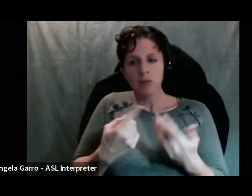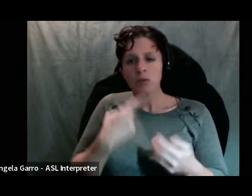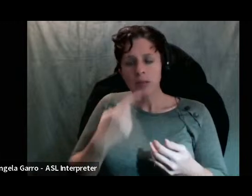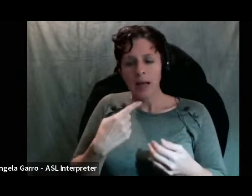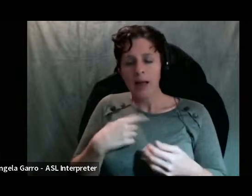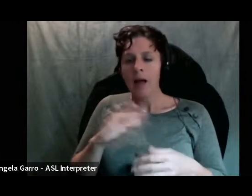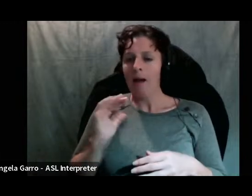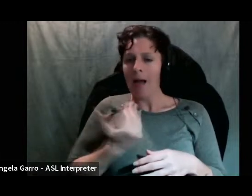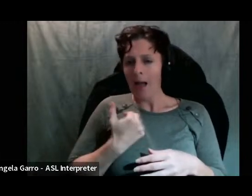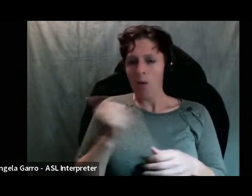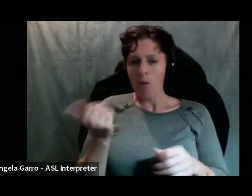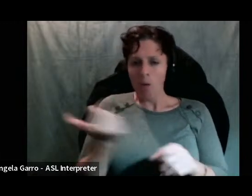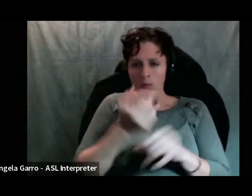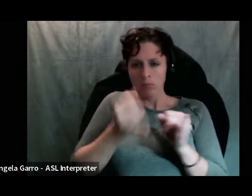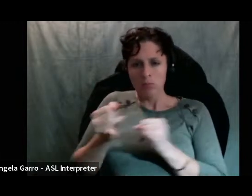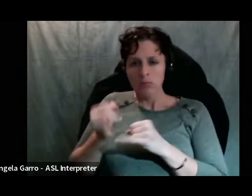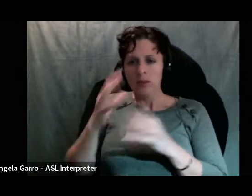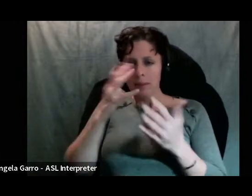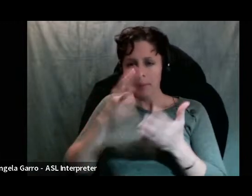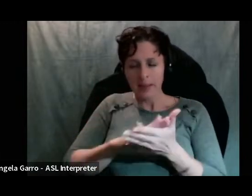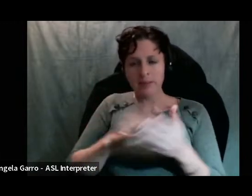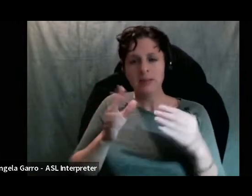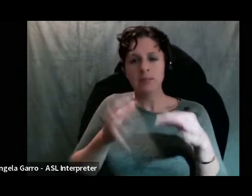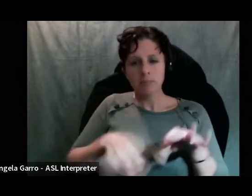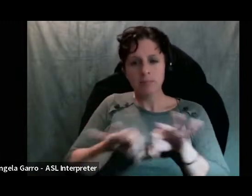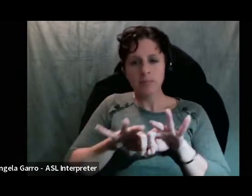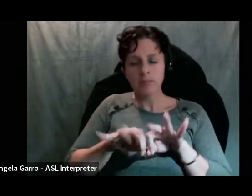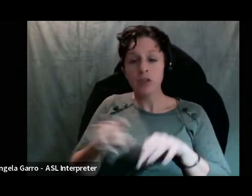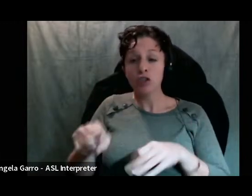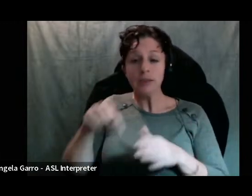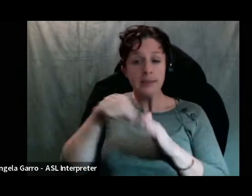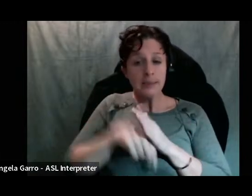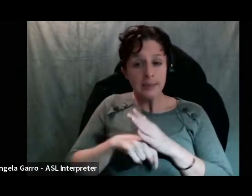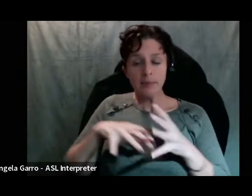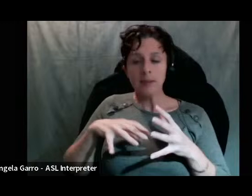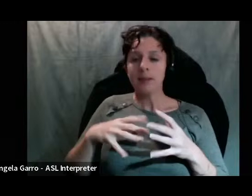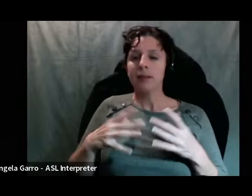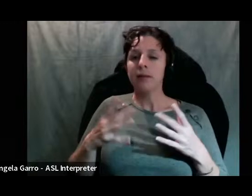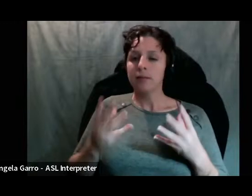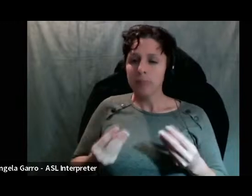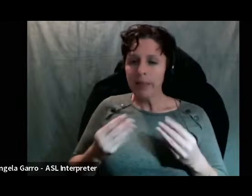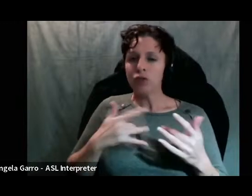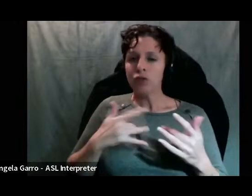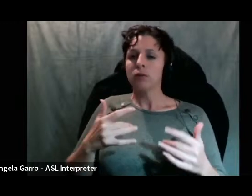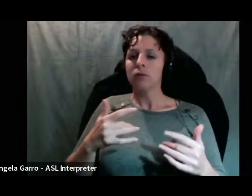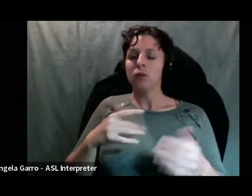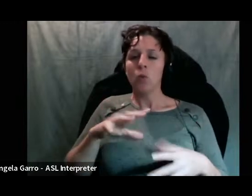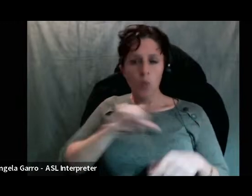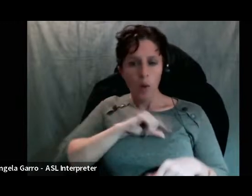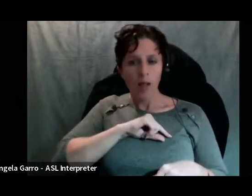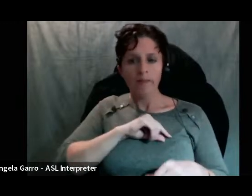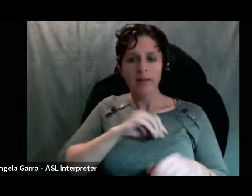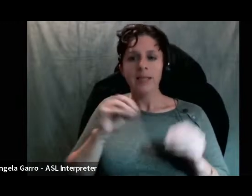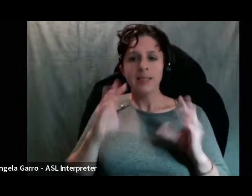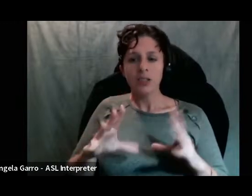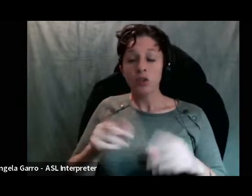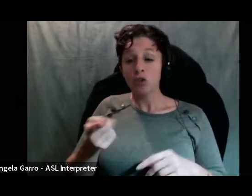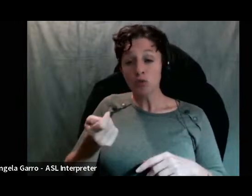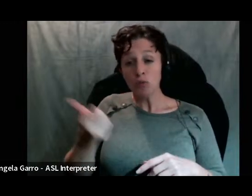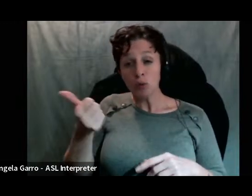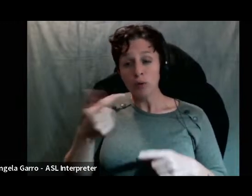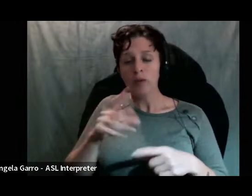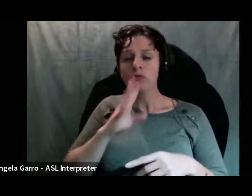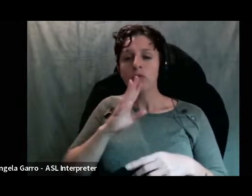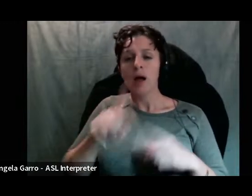mattered. She is a deeply compassionate and qualified teacher, one that was removed for talking about real